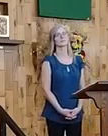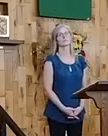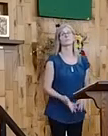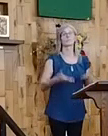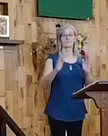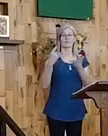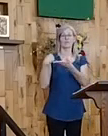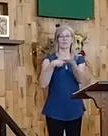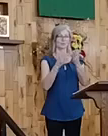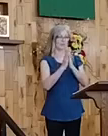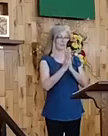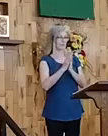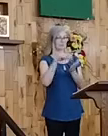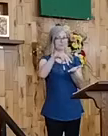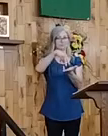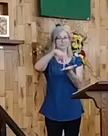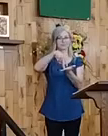Let us pray.